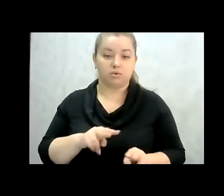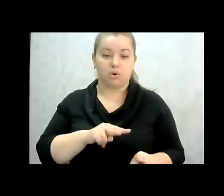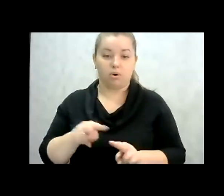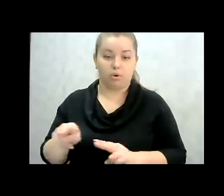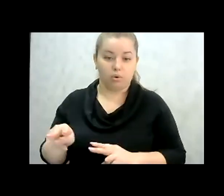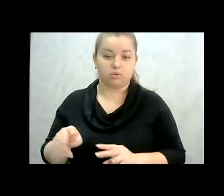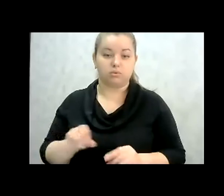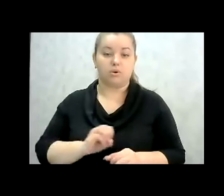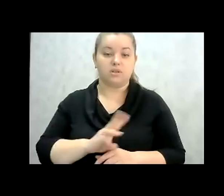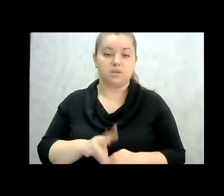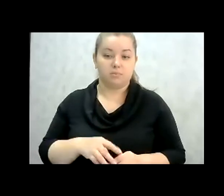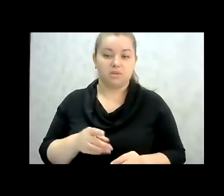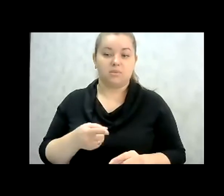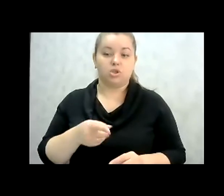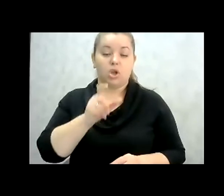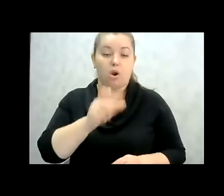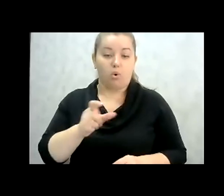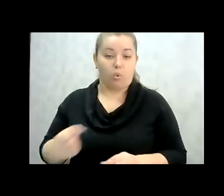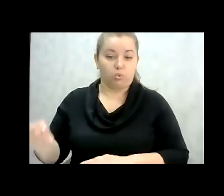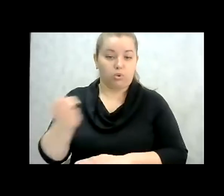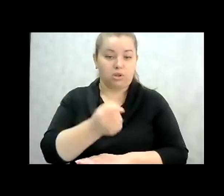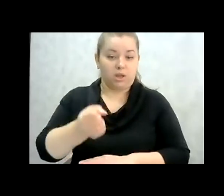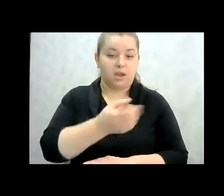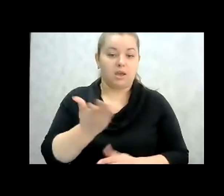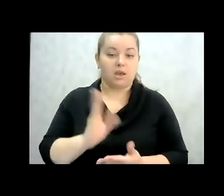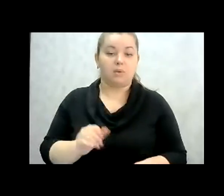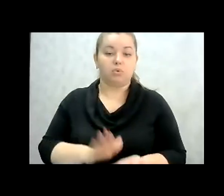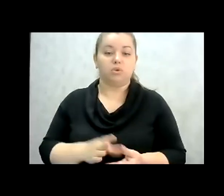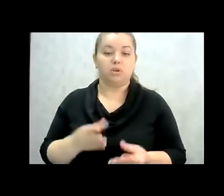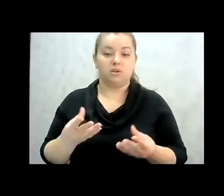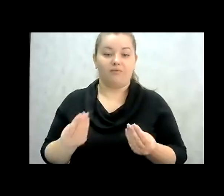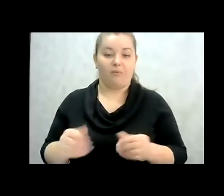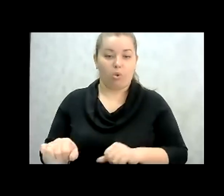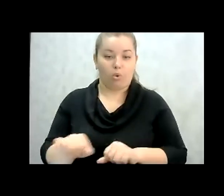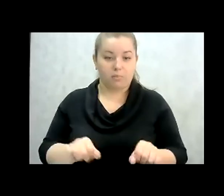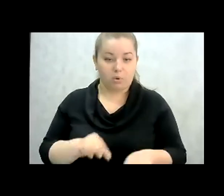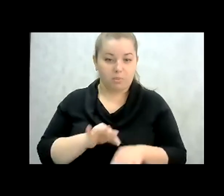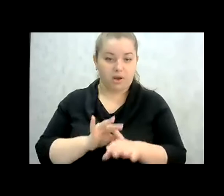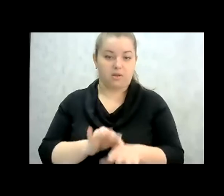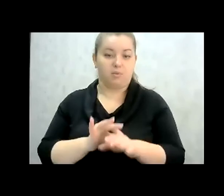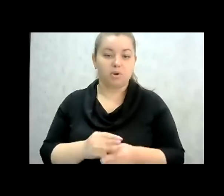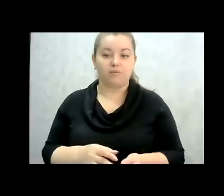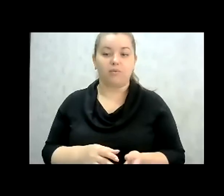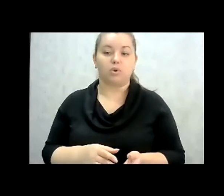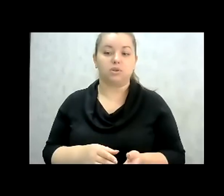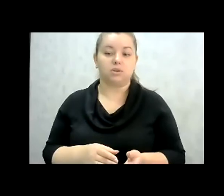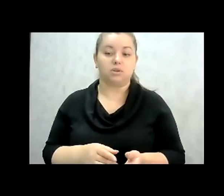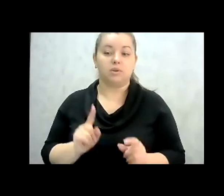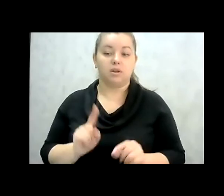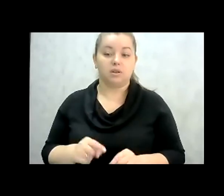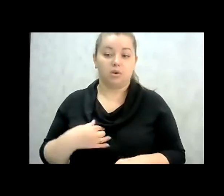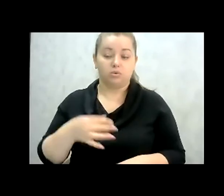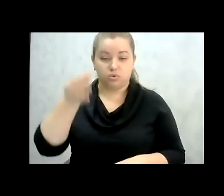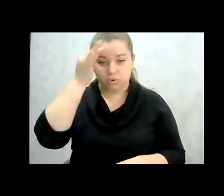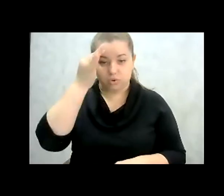thermometers, as well as paying for the services of janitors who do the cleaning on the election